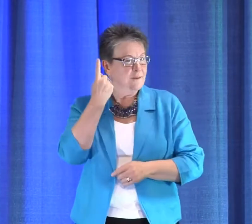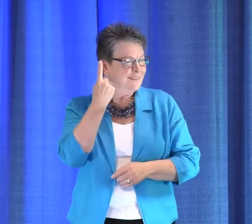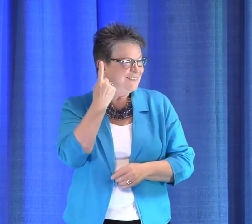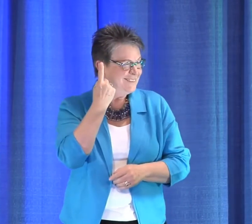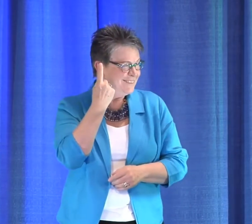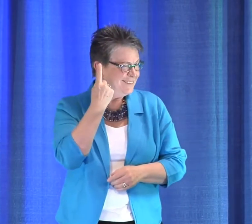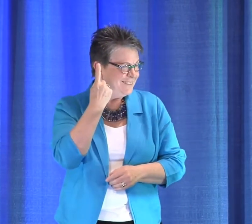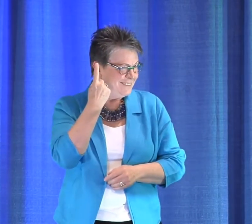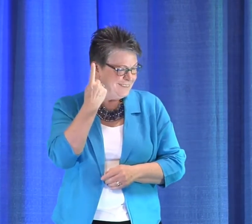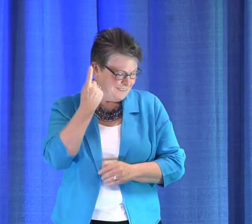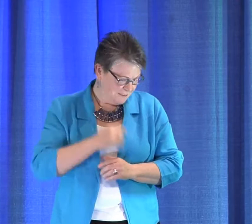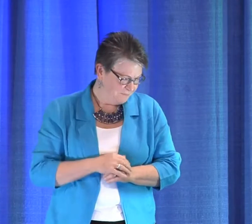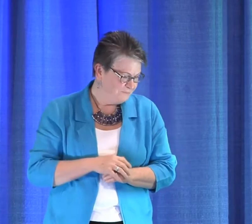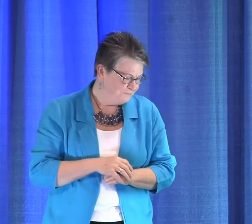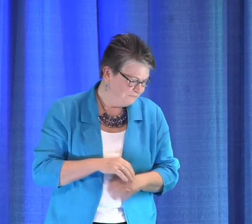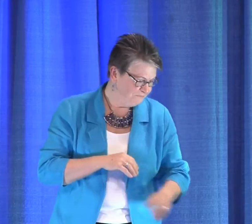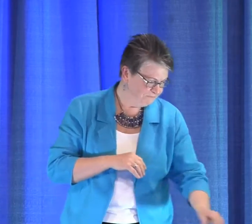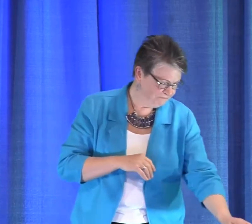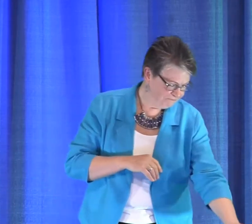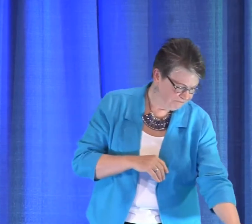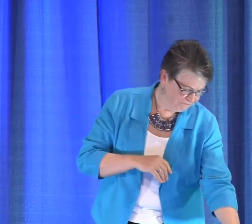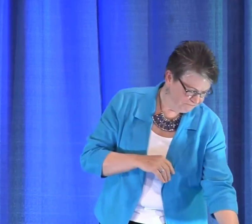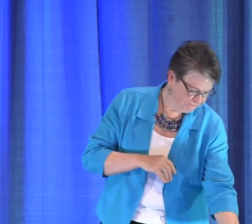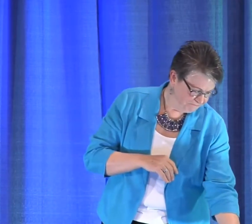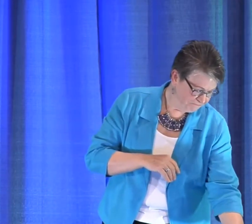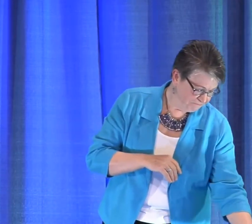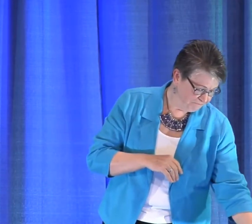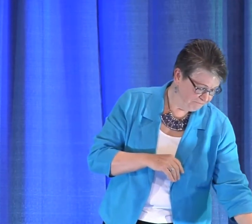so that everything is understood. This is just how it has to be.